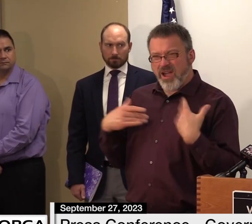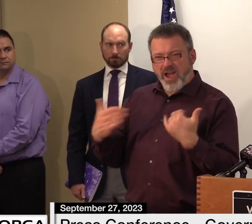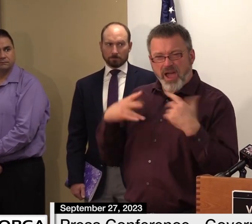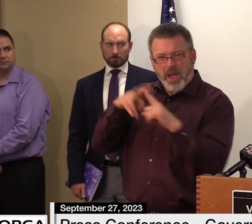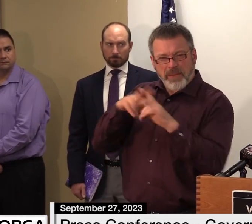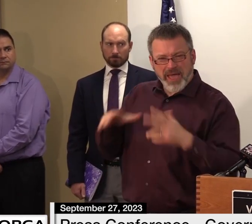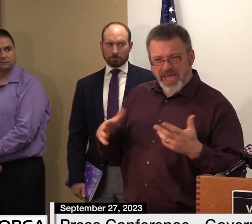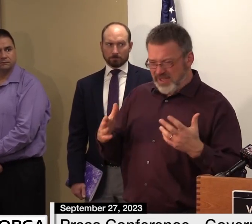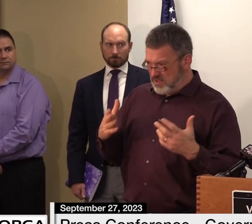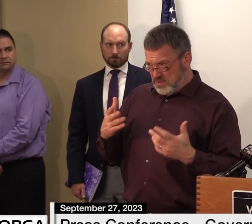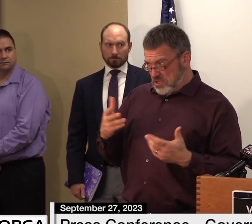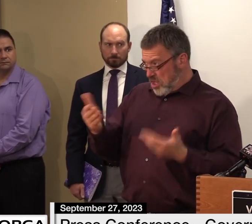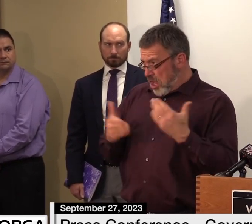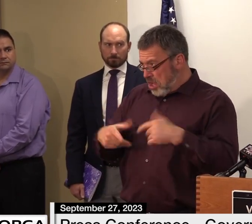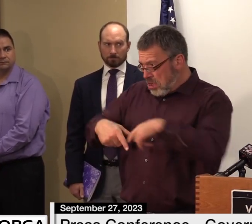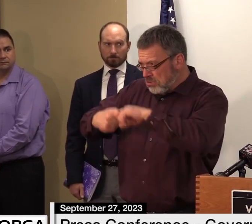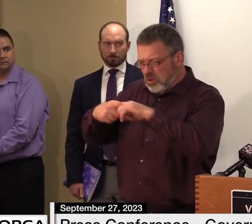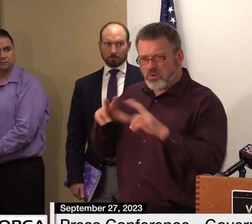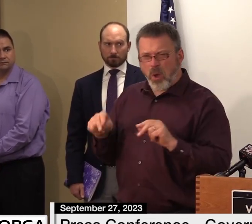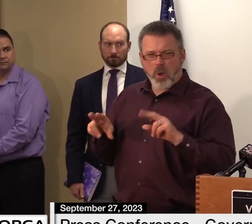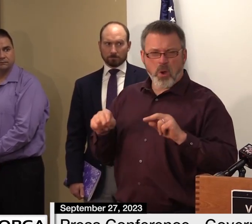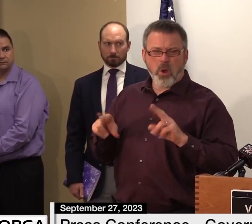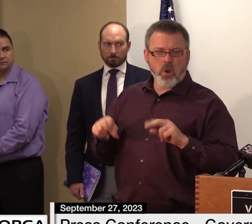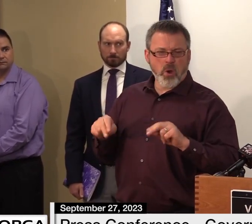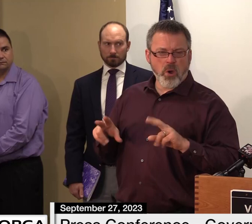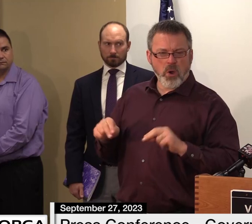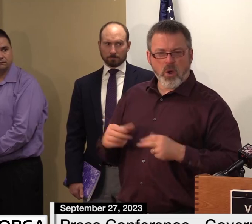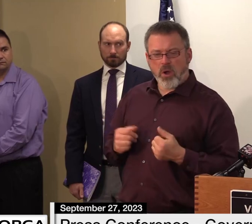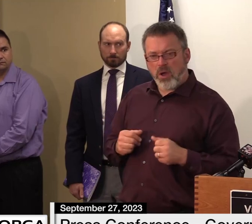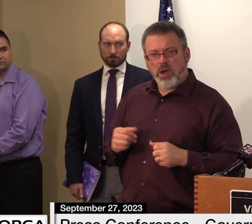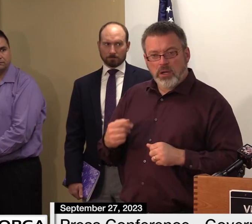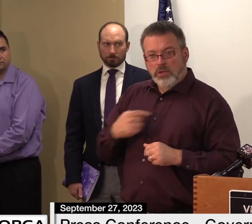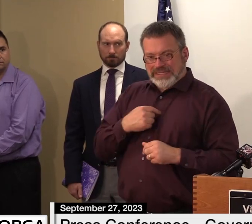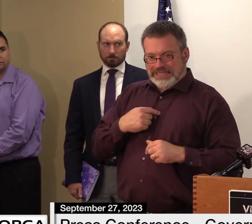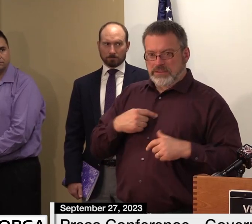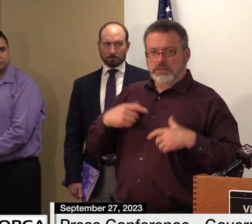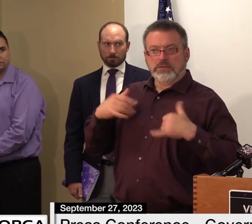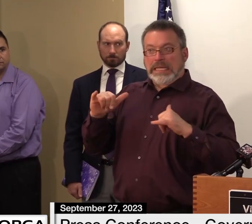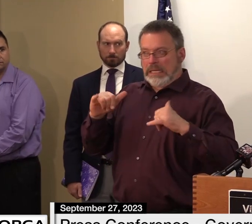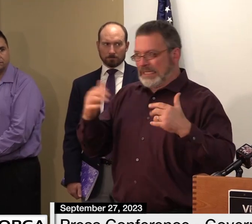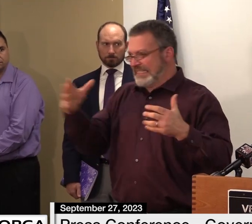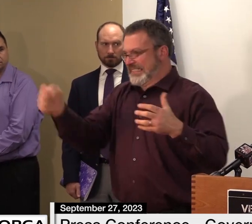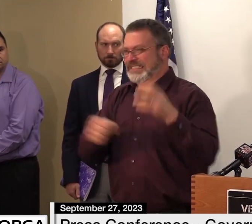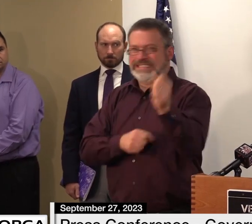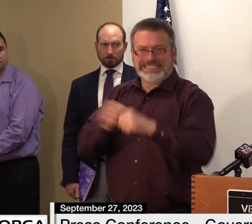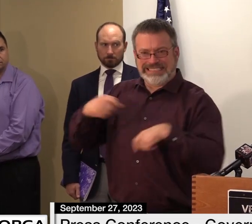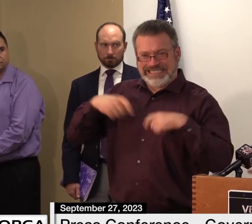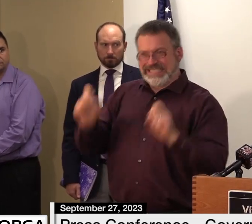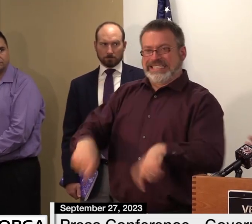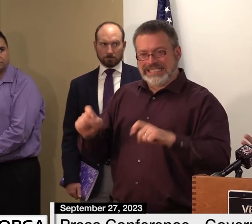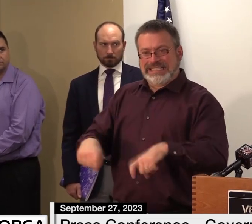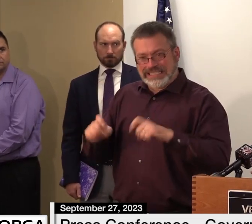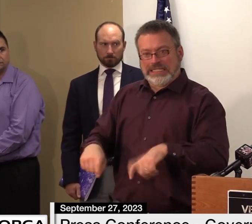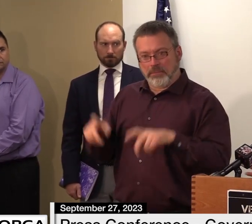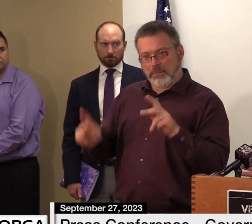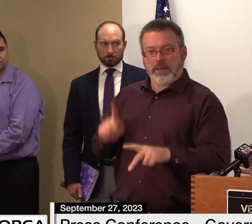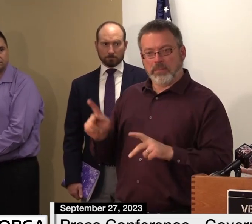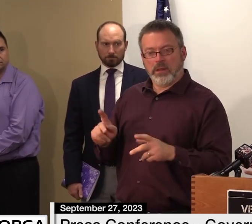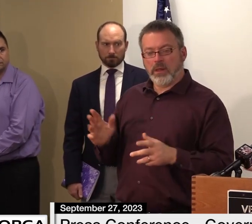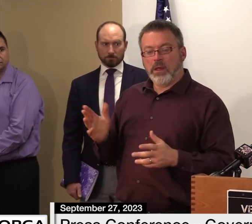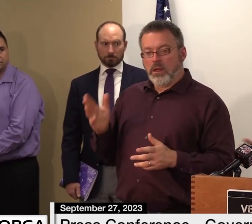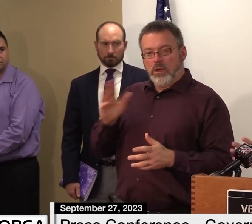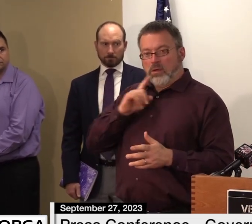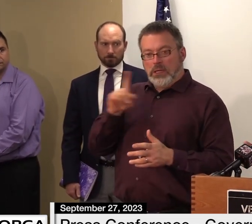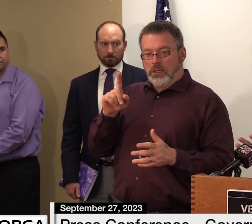So we are going to continue to try and hire even if it, and I'm not saying there